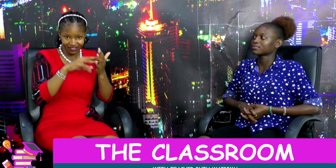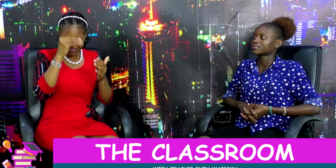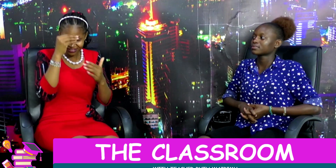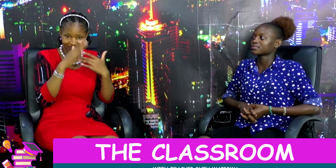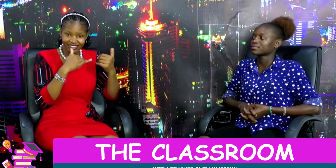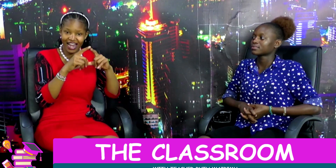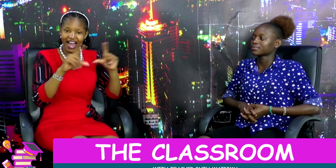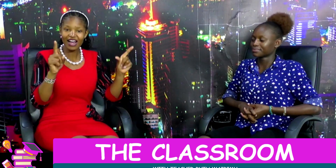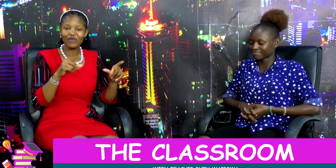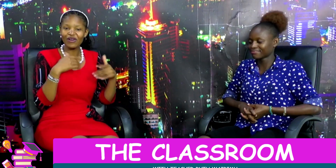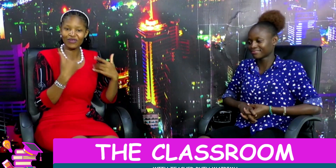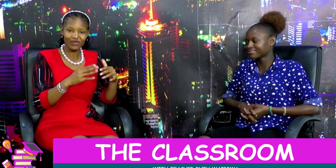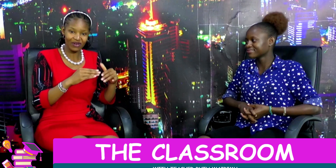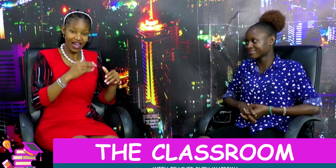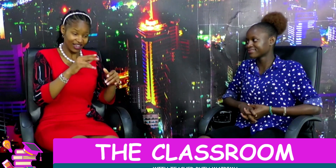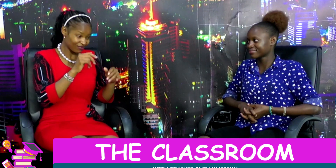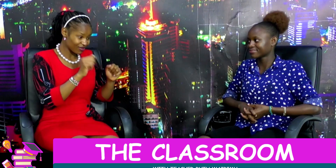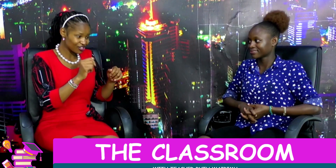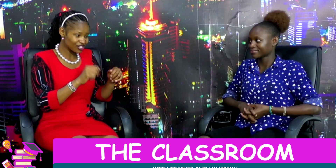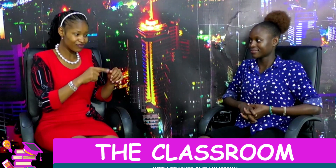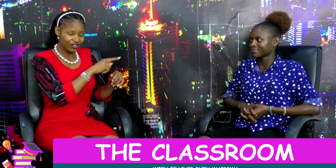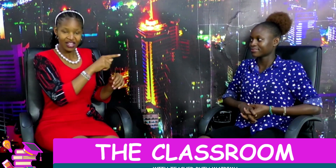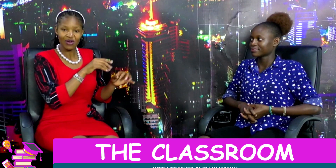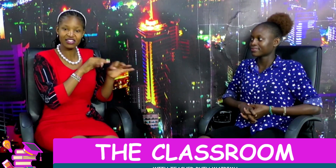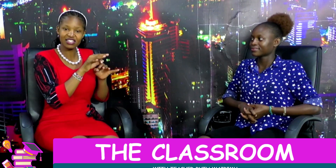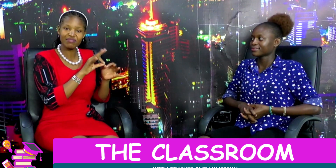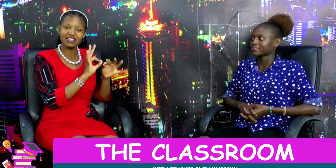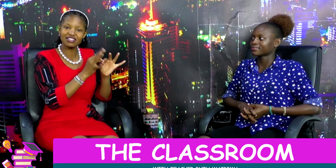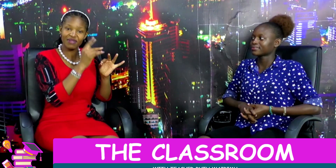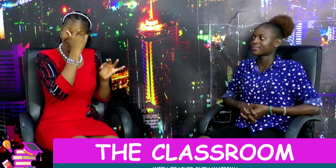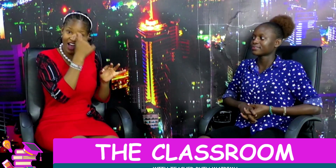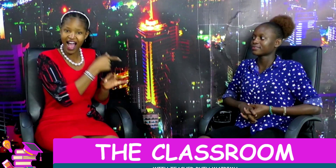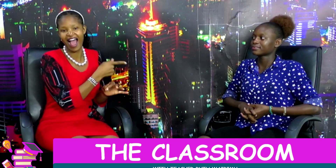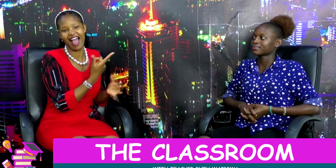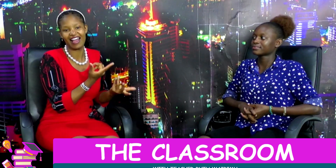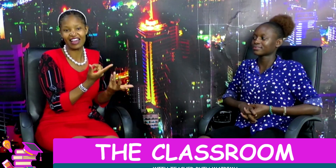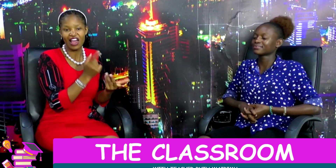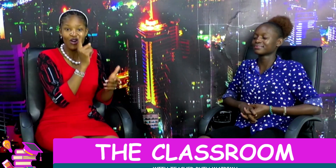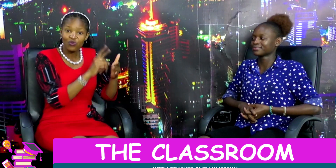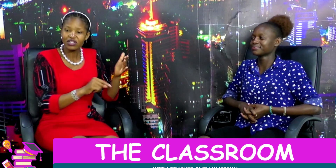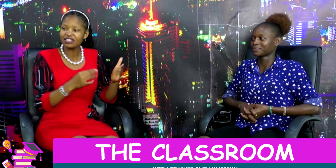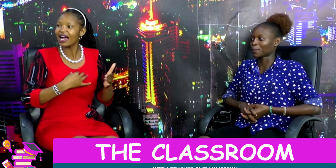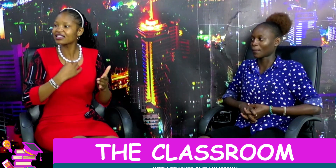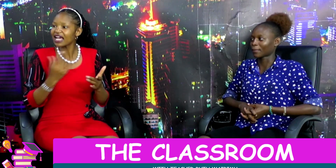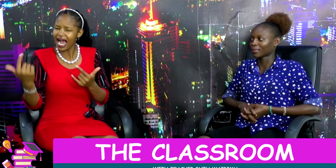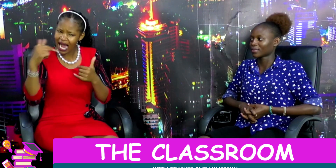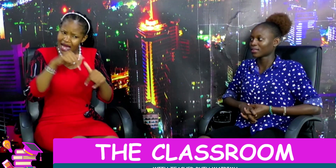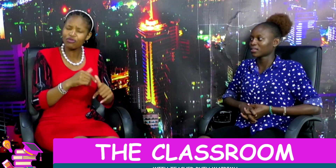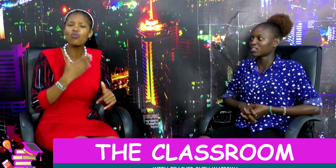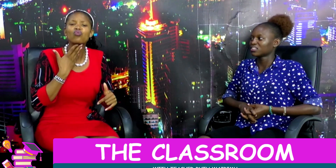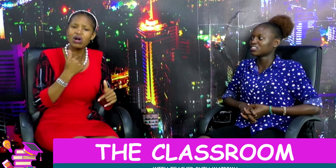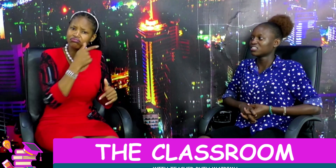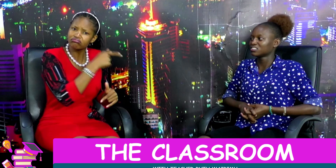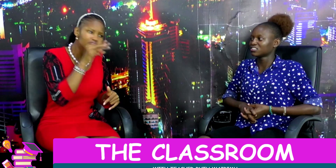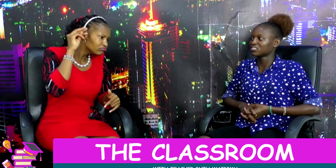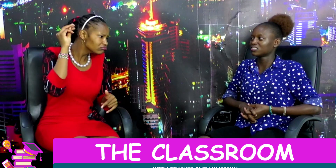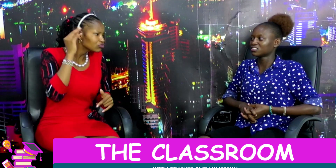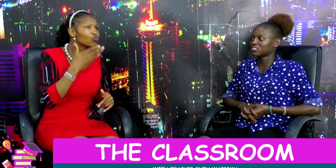quite interesting. And all of them learning sign language, and they can explain everything around them to